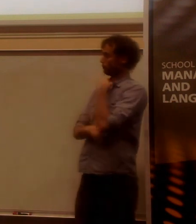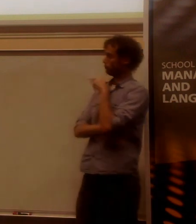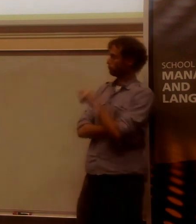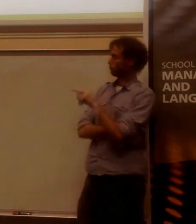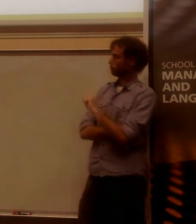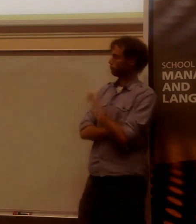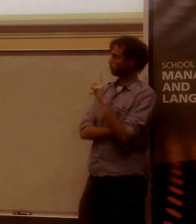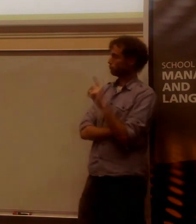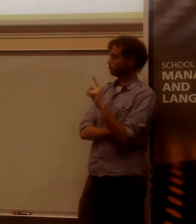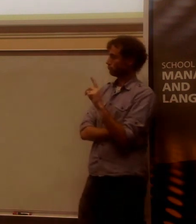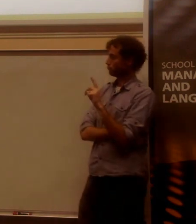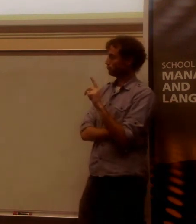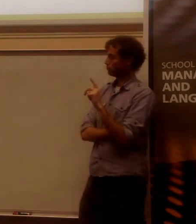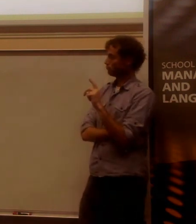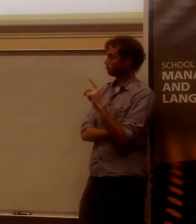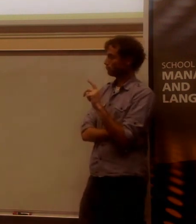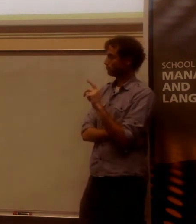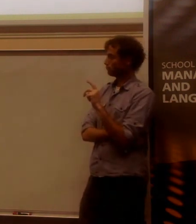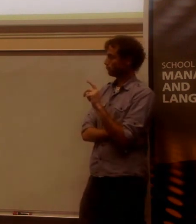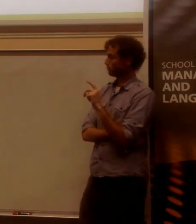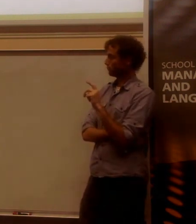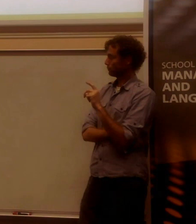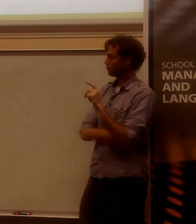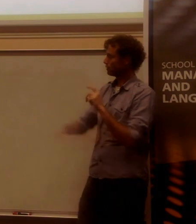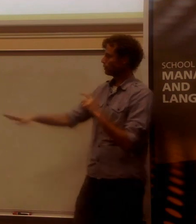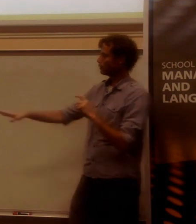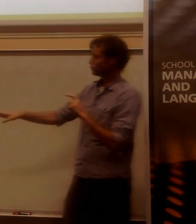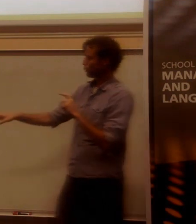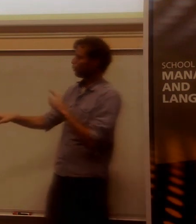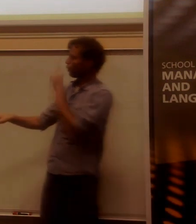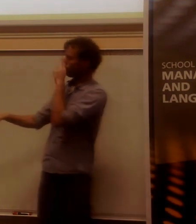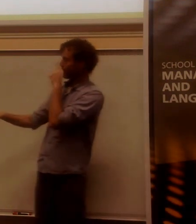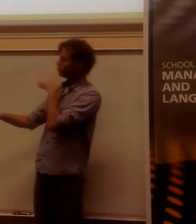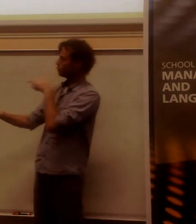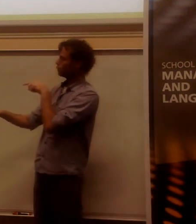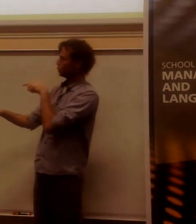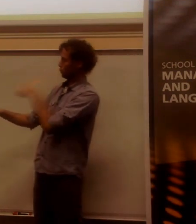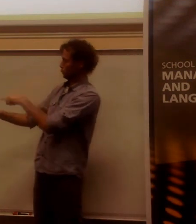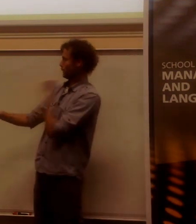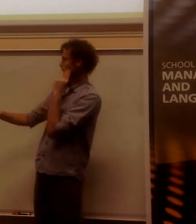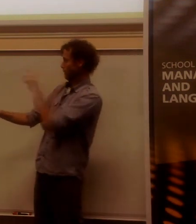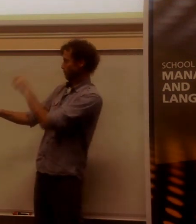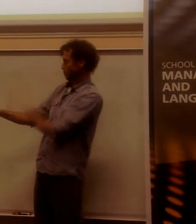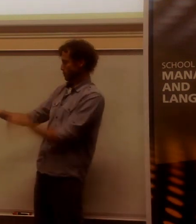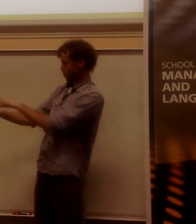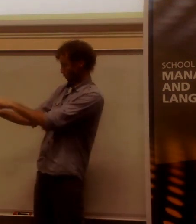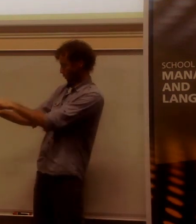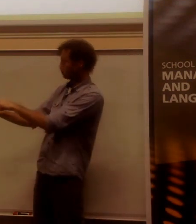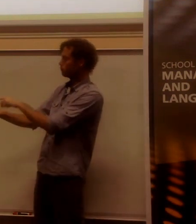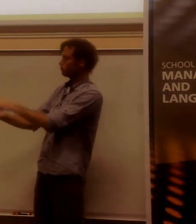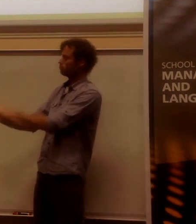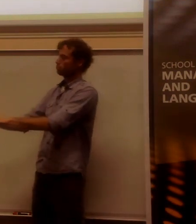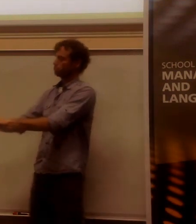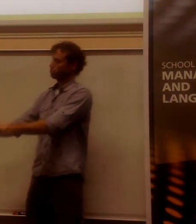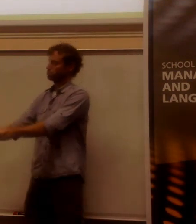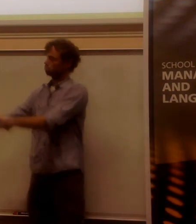then it's possible to call the hearing person who speaks and then it's relayed back through a sign language interpreter. So imagine you, Leia, you